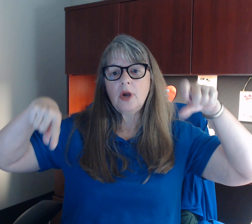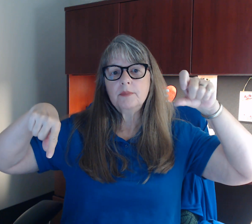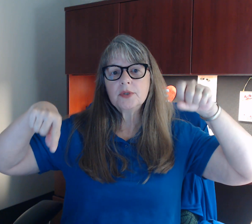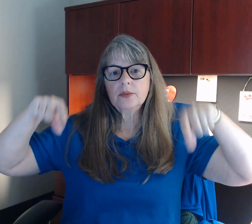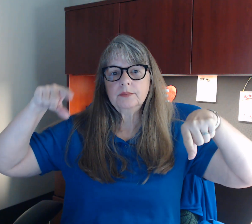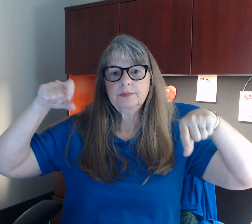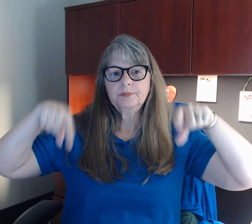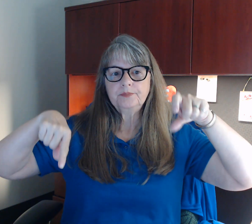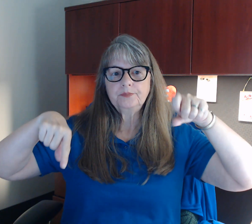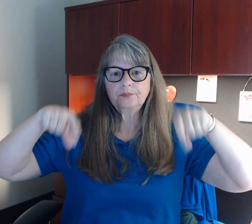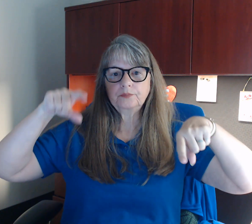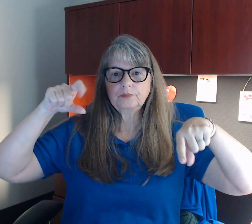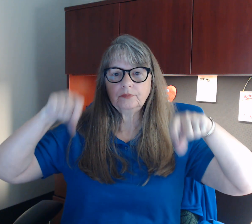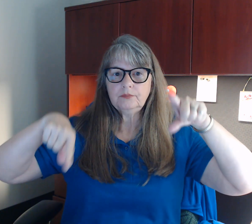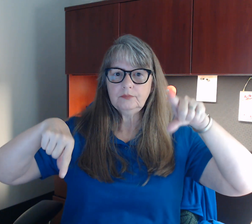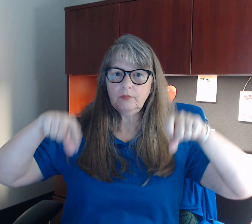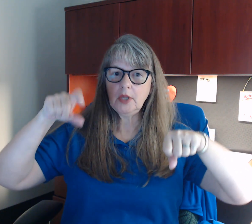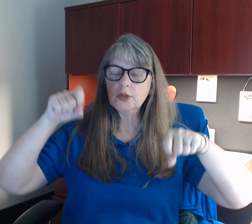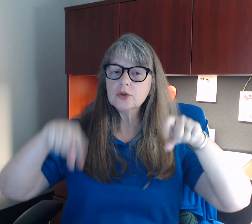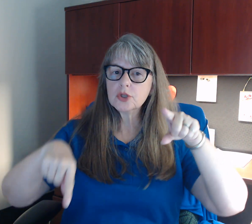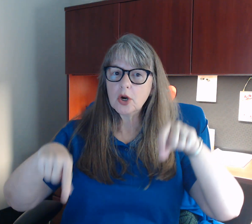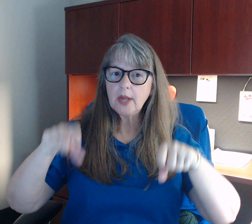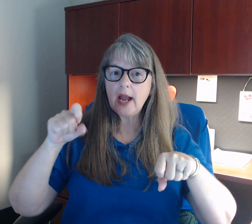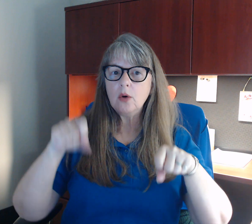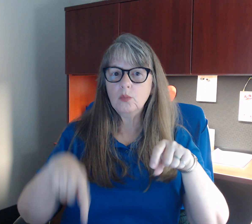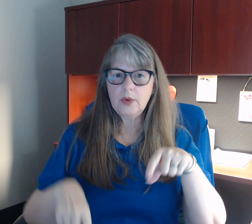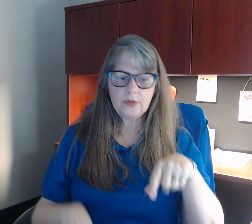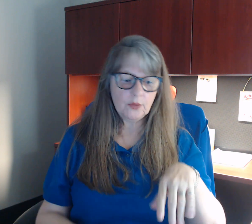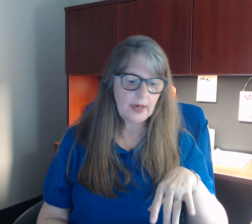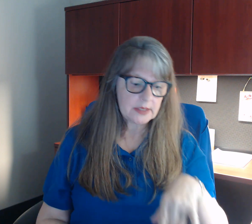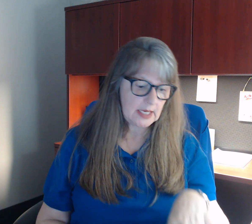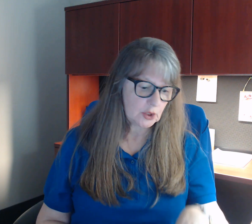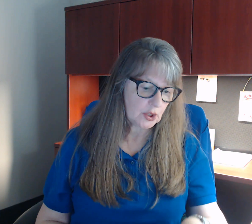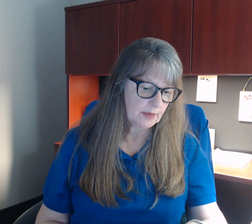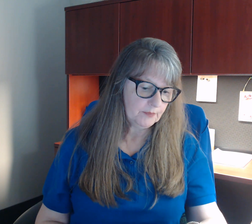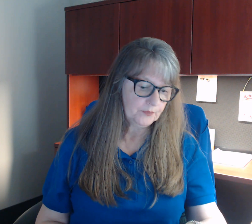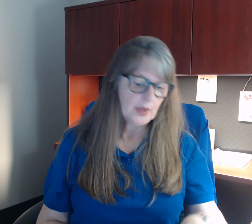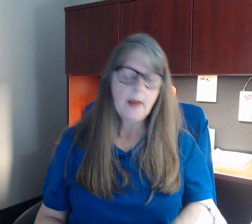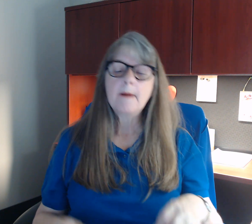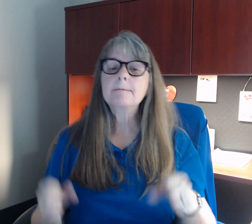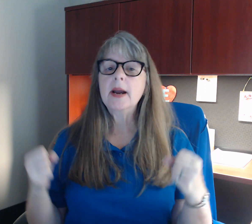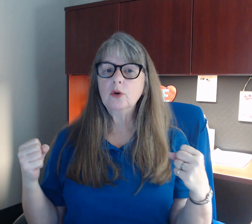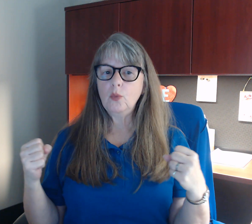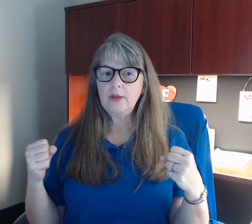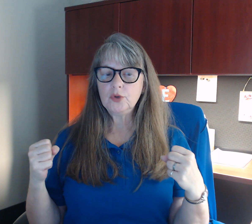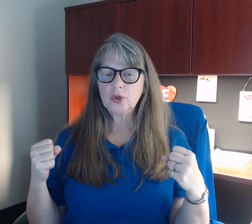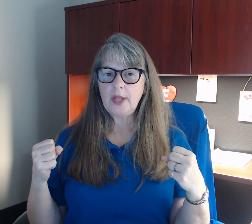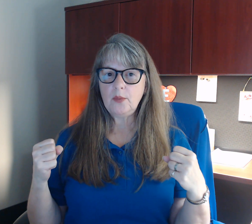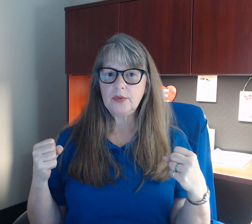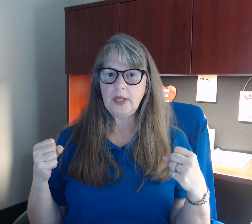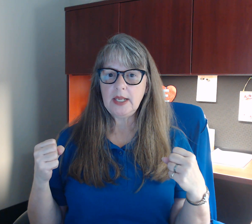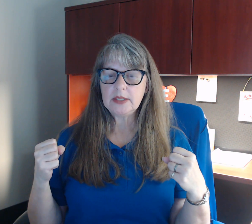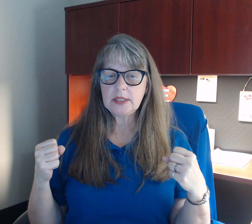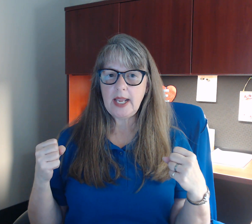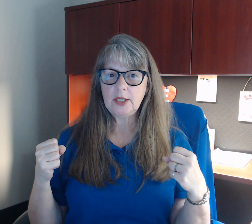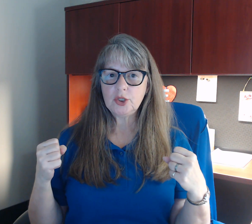raindrops. You start out with your S hand shape. Microwave, you start out with an S hand shape